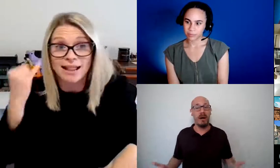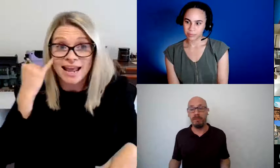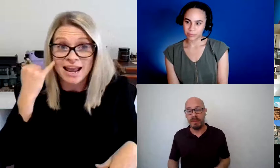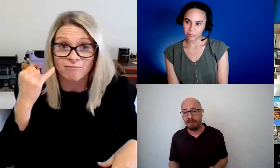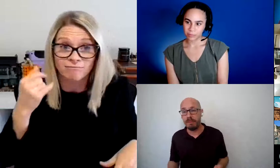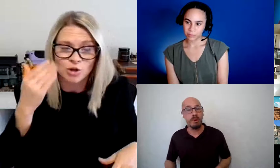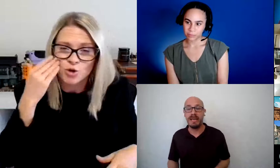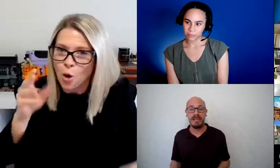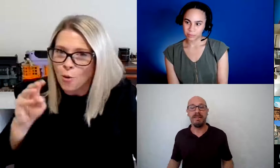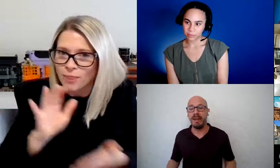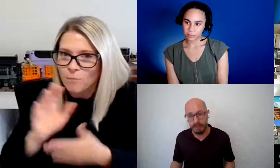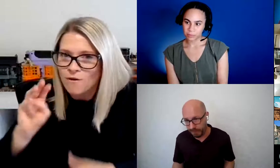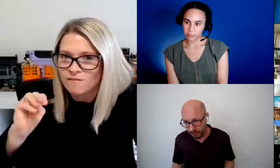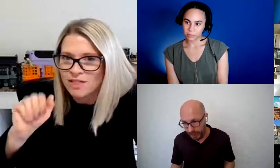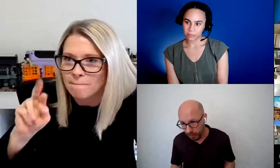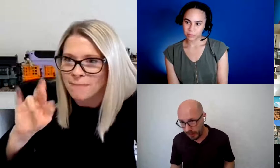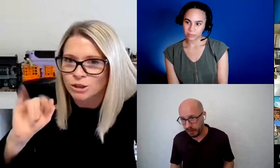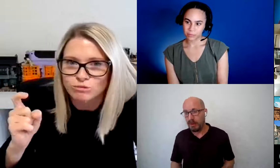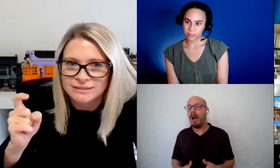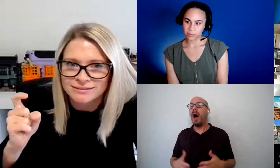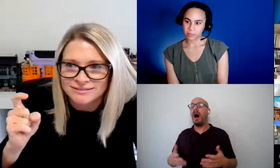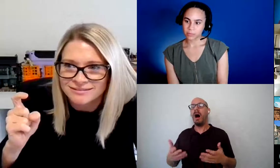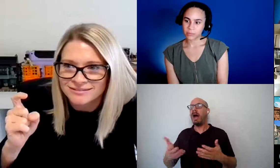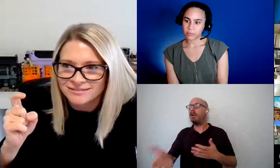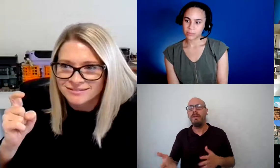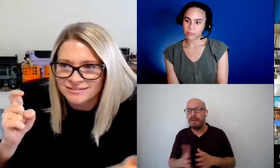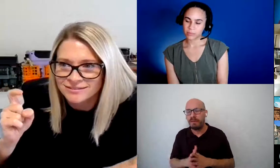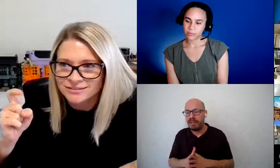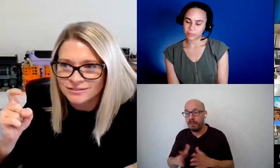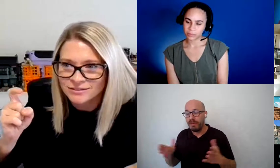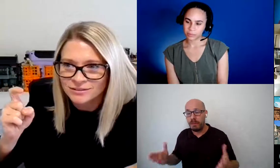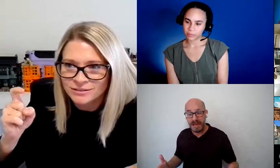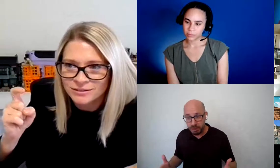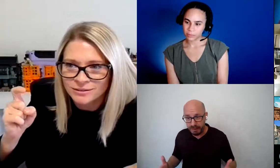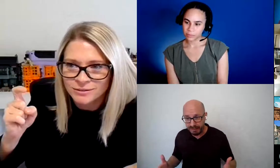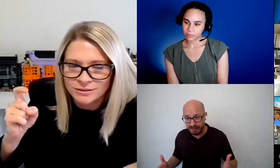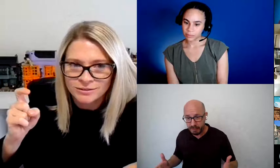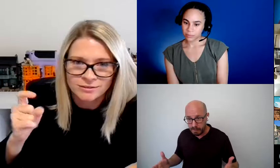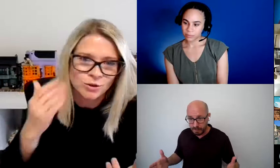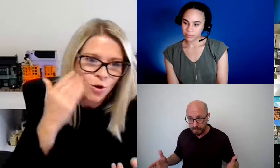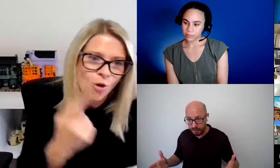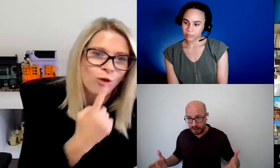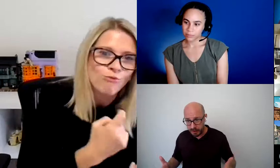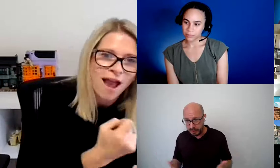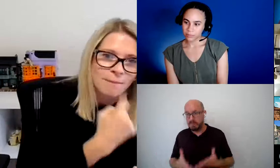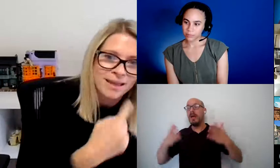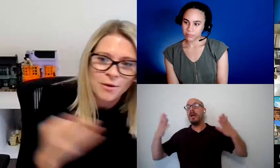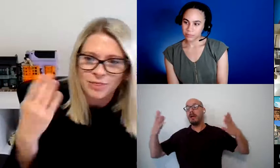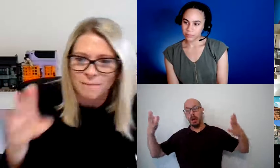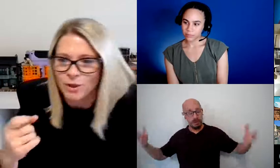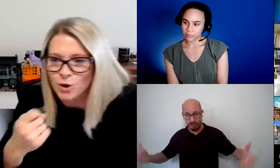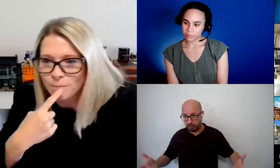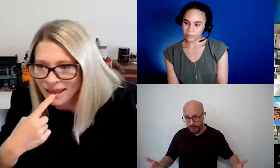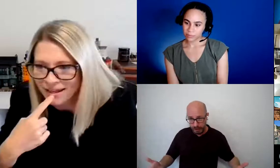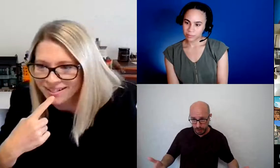oftentimes the deaf community does not feel that way. I don't know if you've ever seen the movie The Matrix, right? You know, there's the red